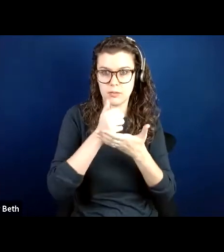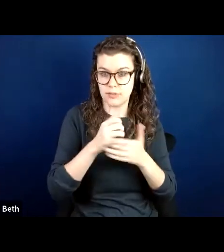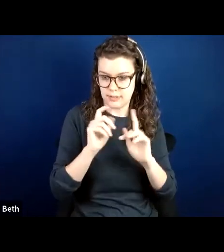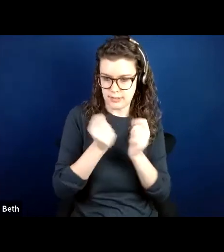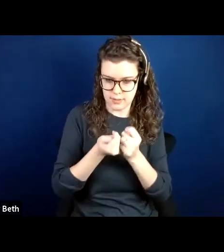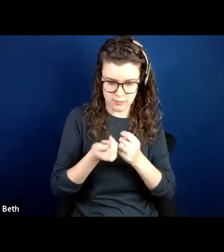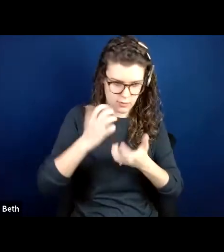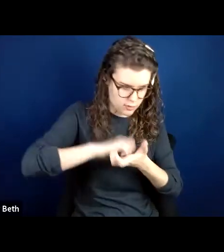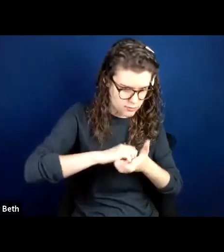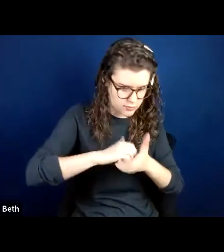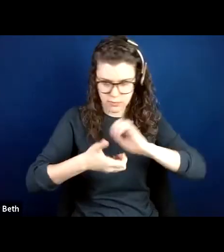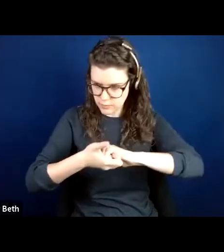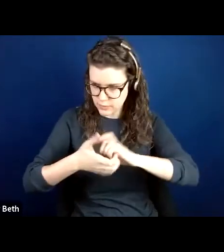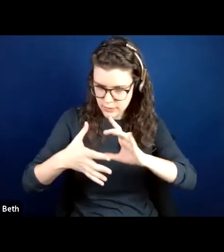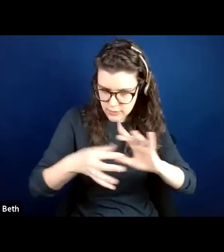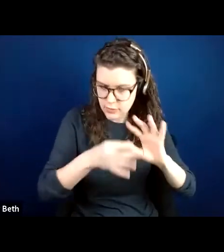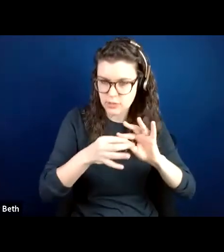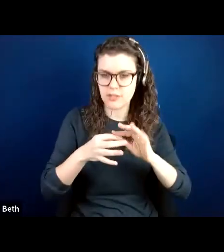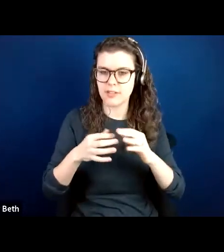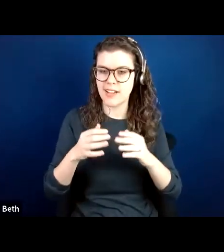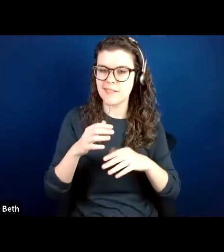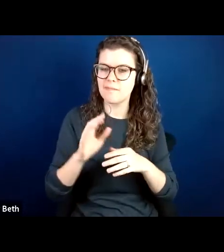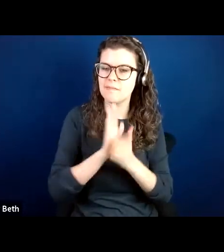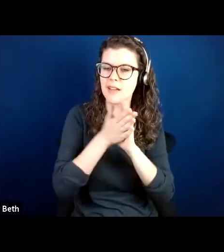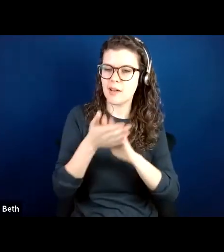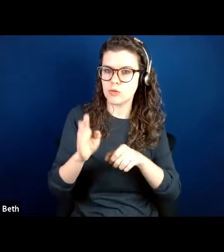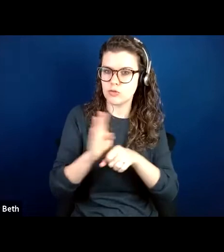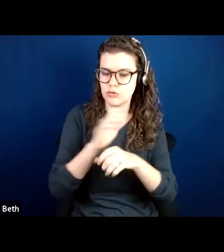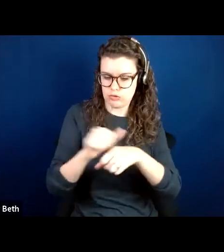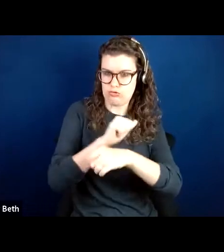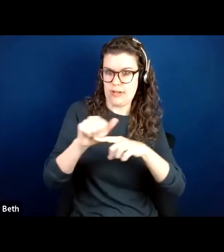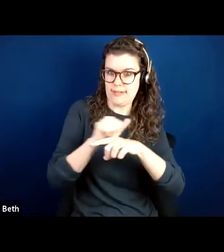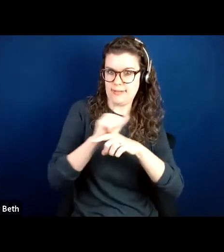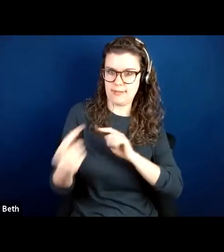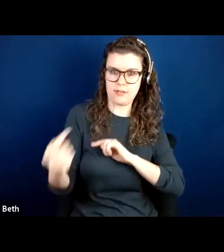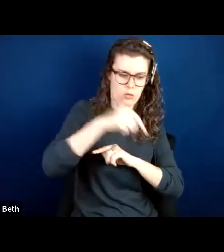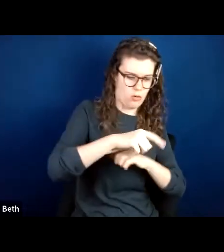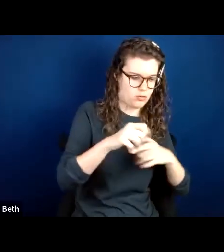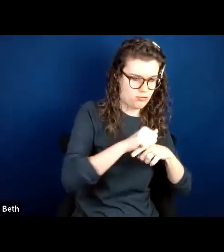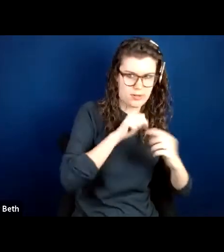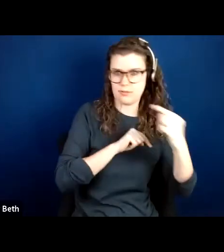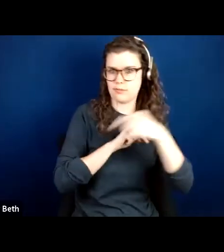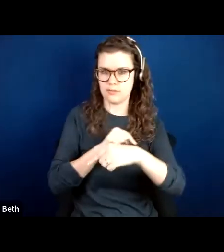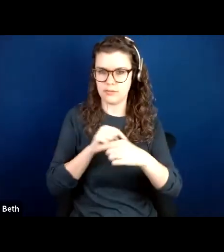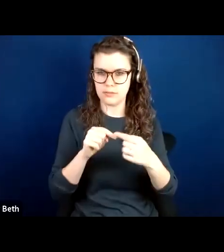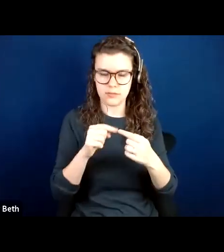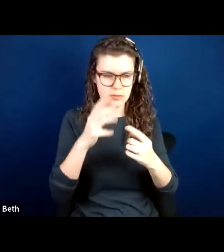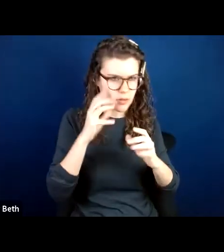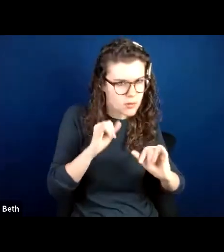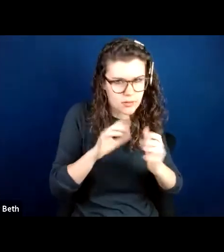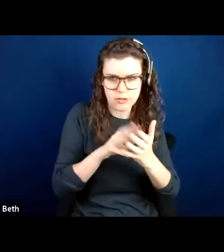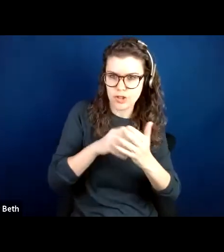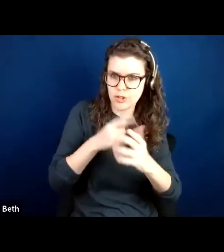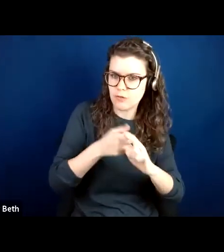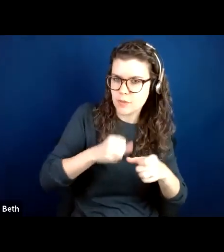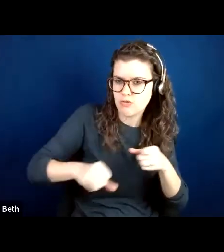was great because so many of our team members had, incredible lived experience, but